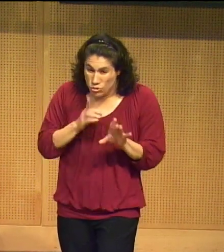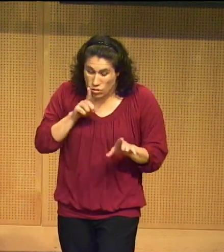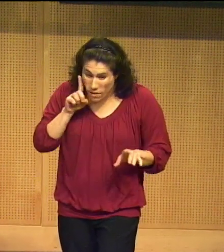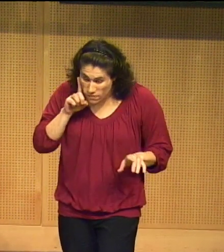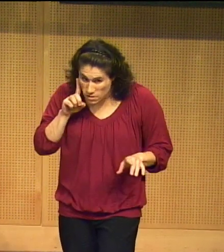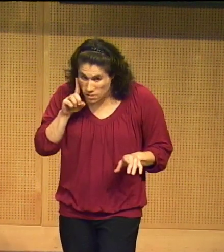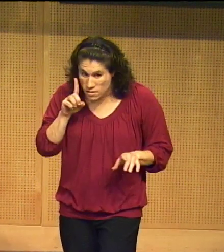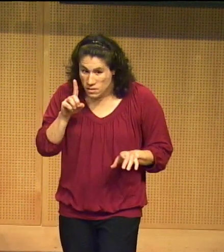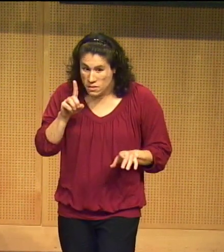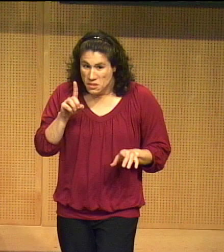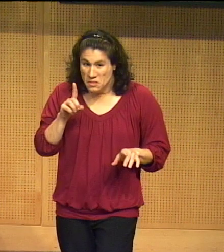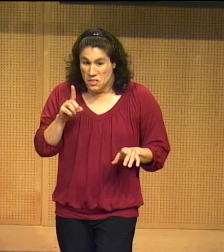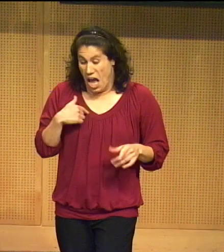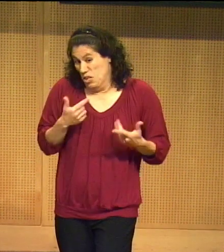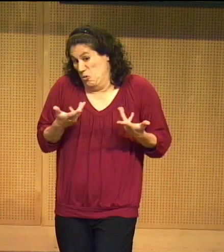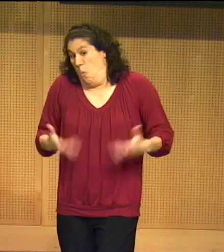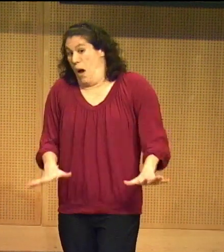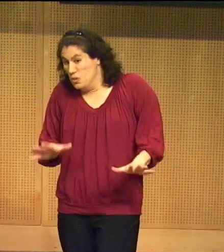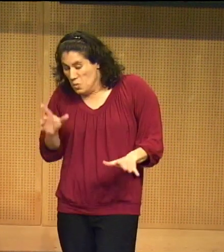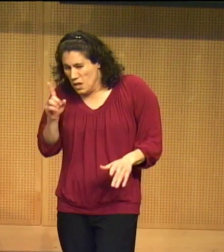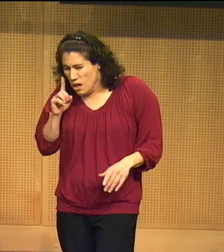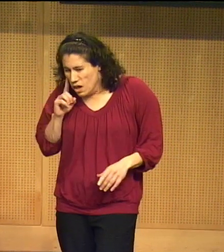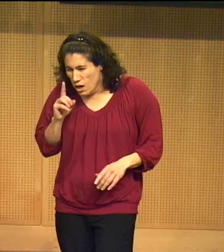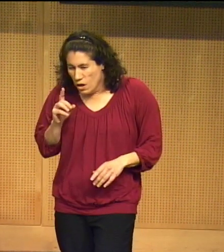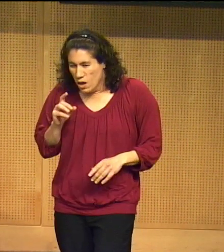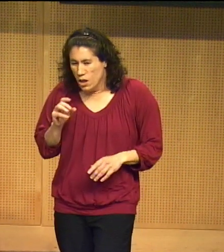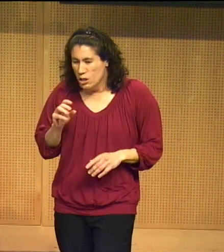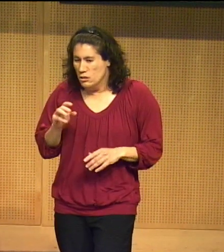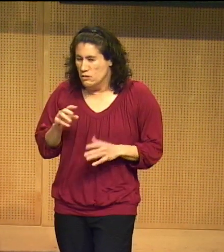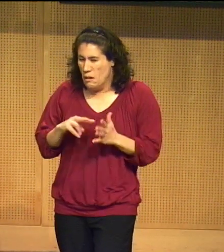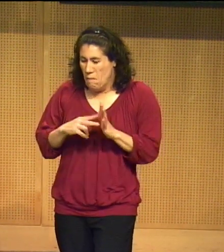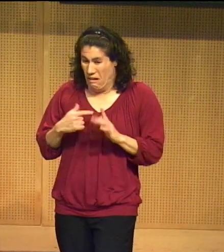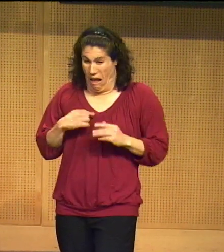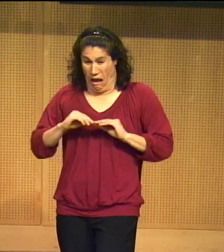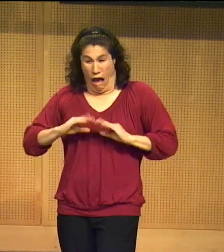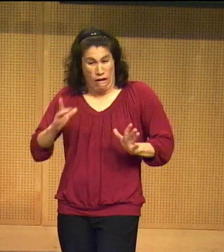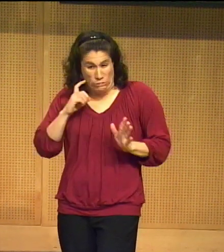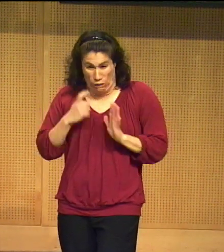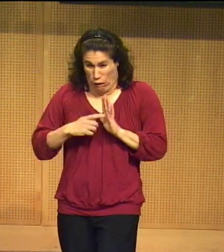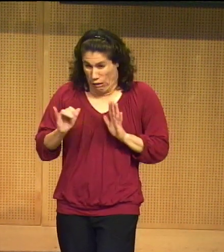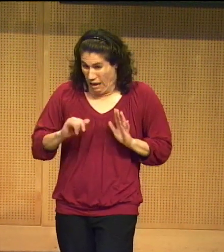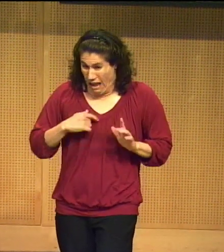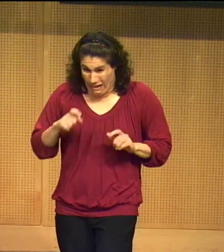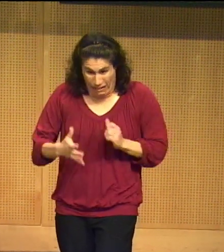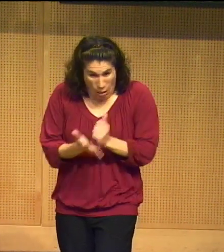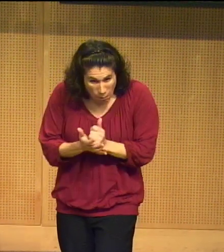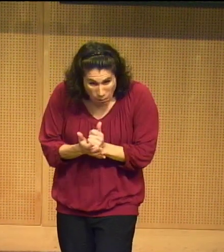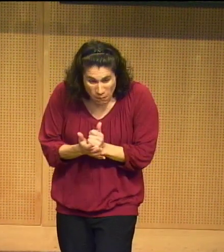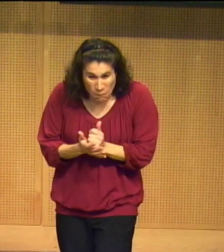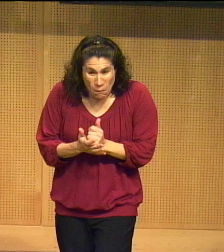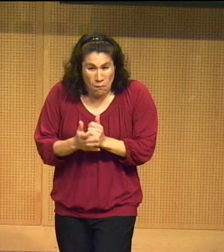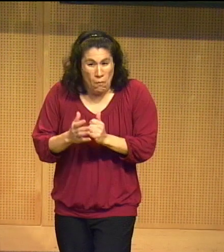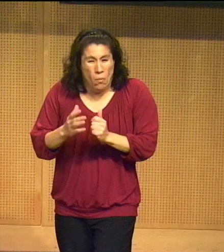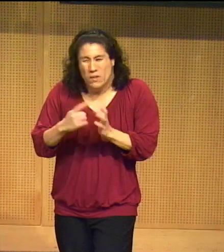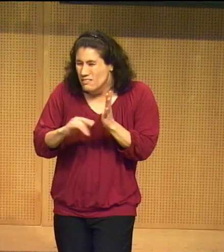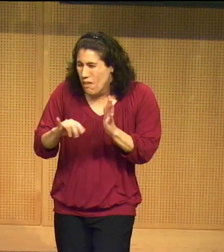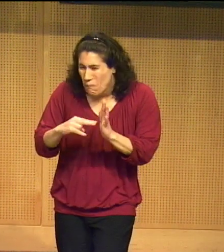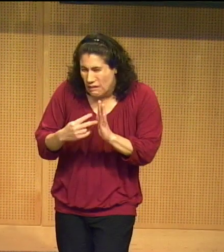you think this is the psychology of deafness or what? So obviously I can help you.